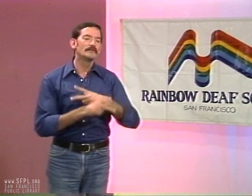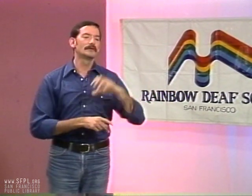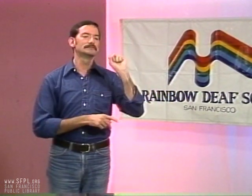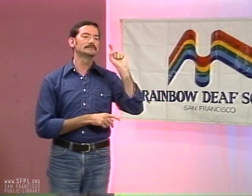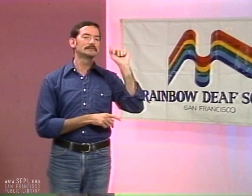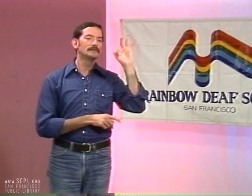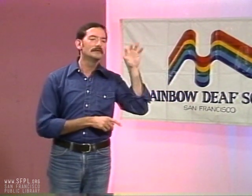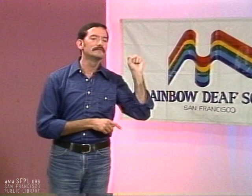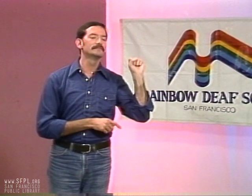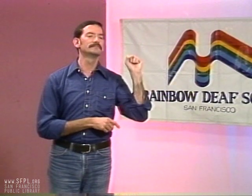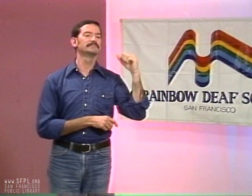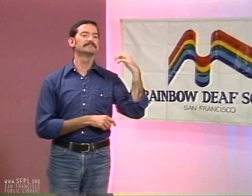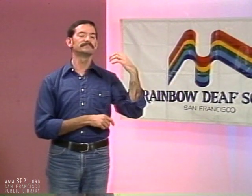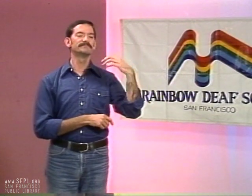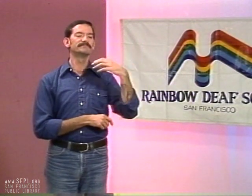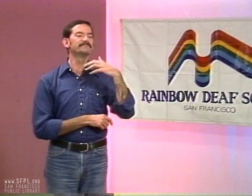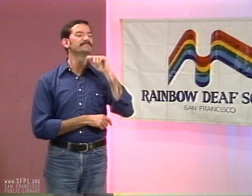sensitive to their kids' sexuality,